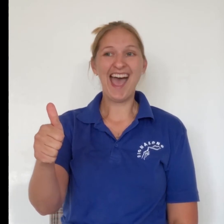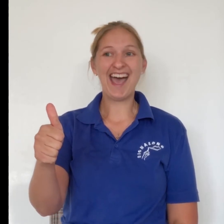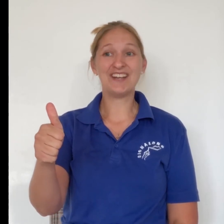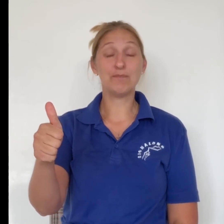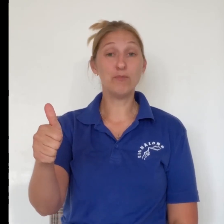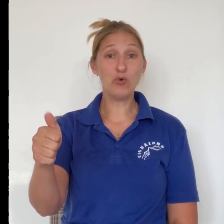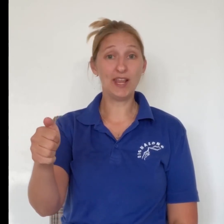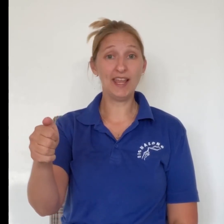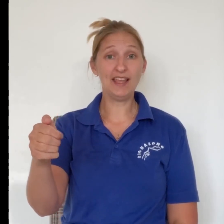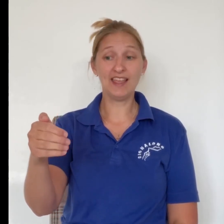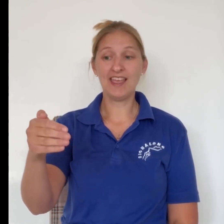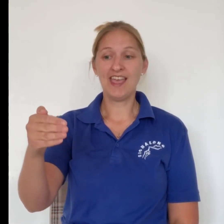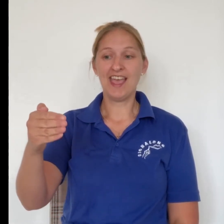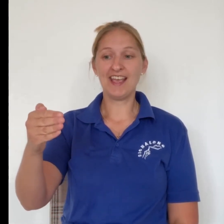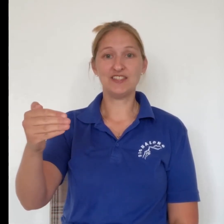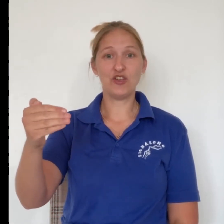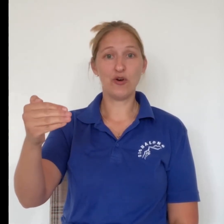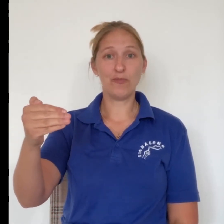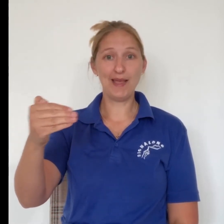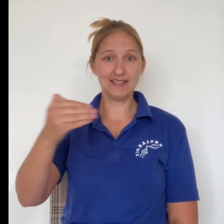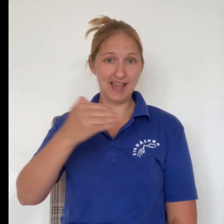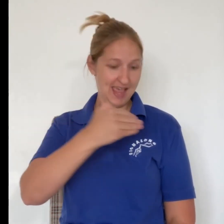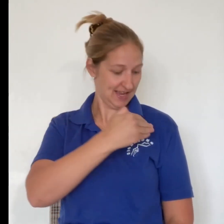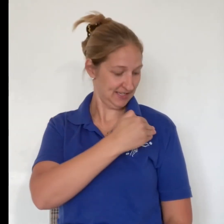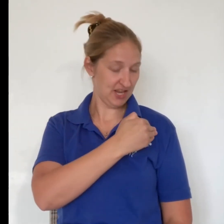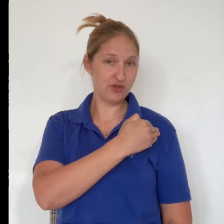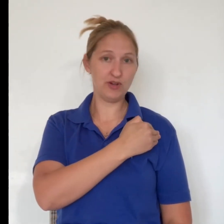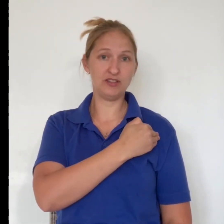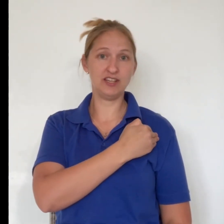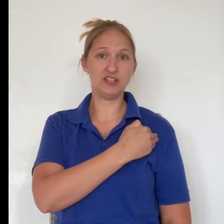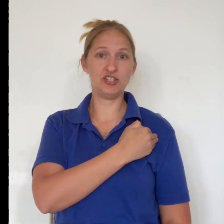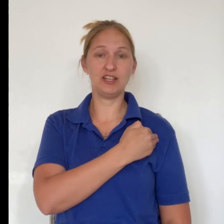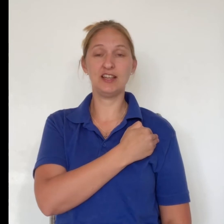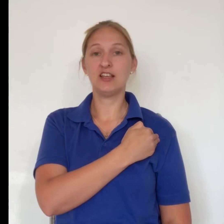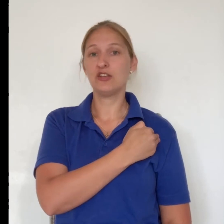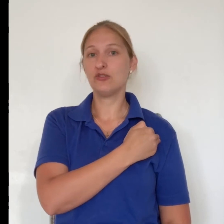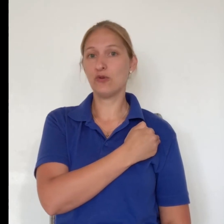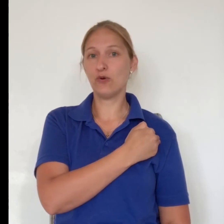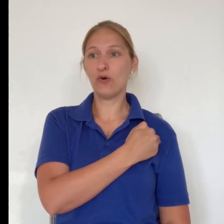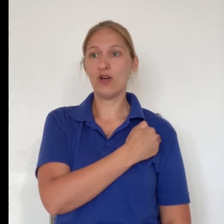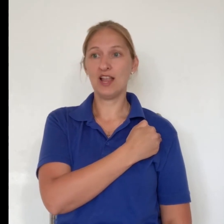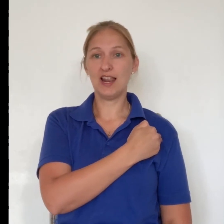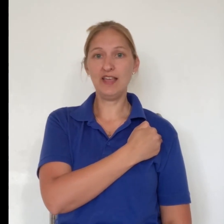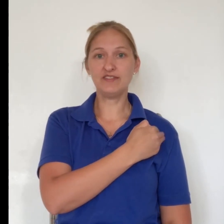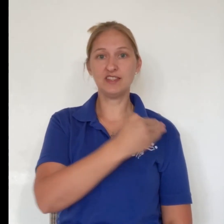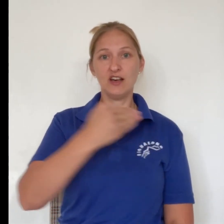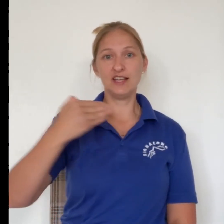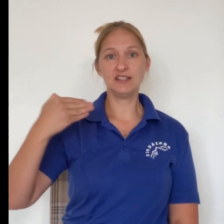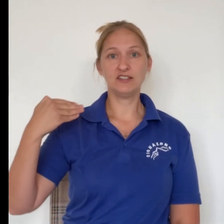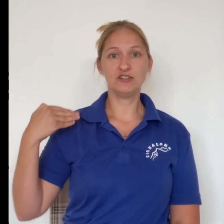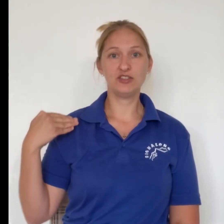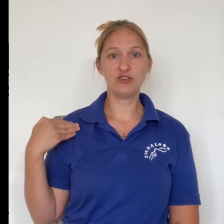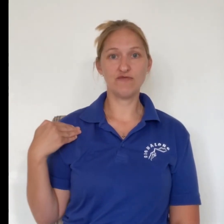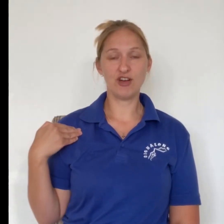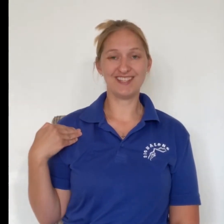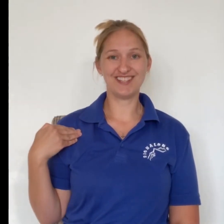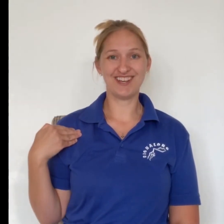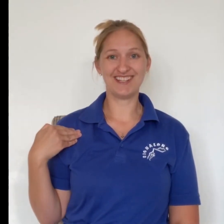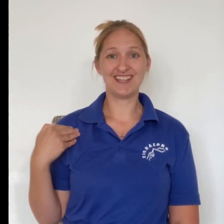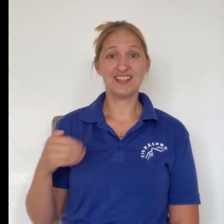and morning is your bent hand and you are touching your left side to your right side. So